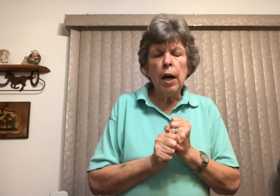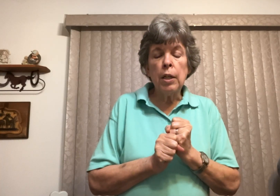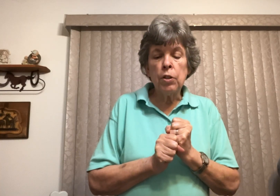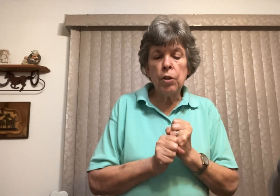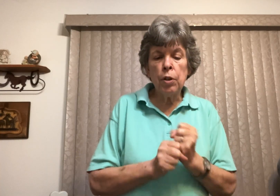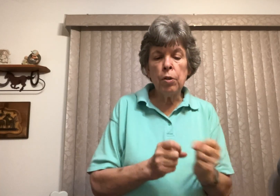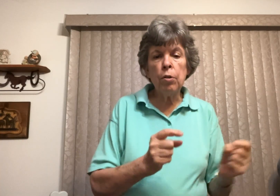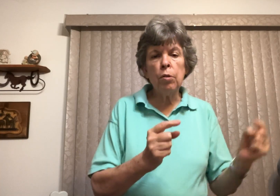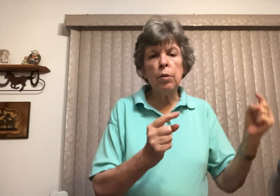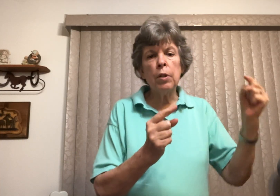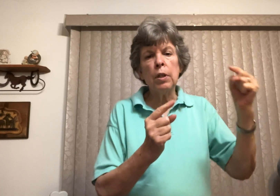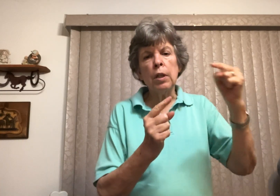until